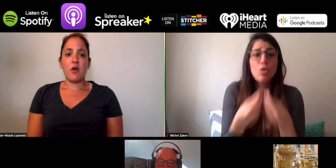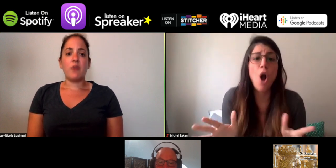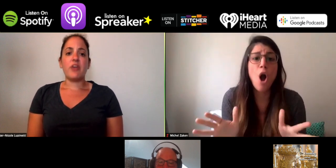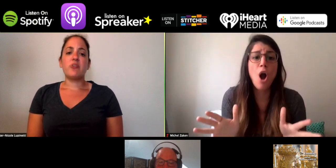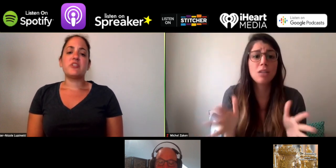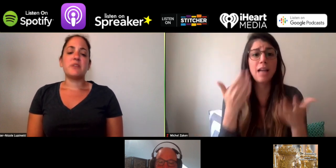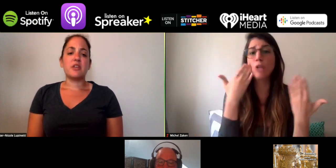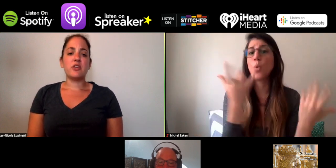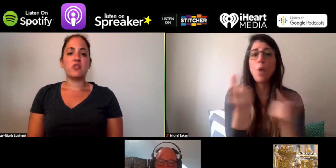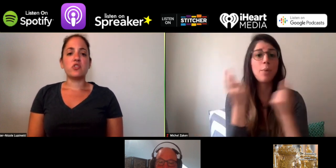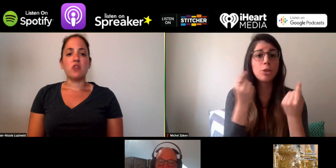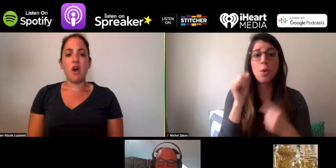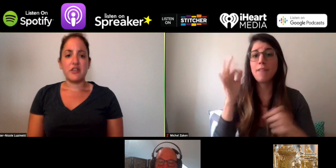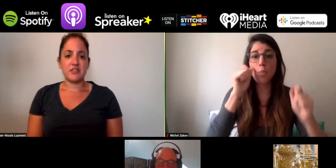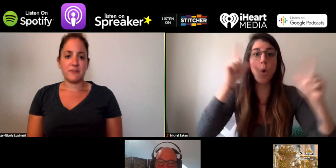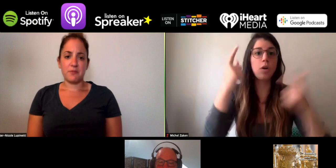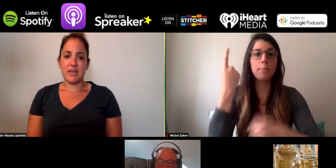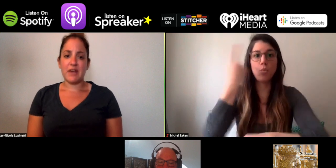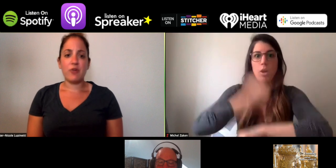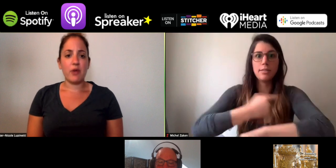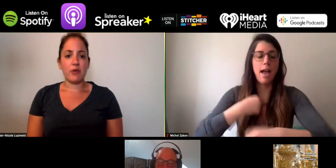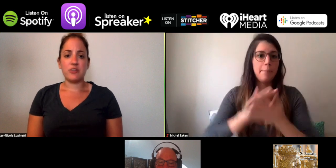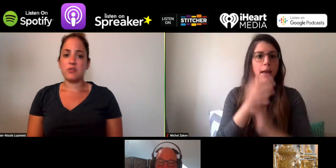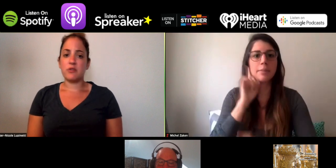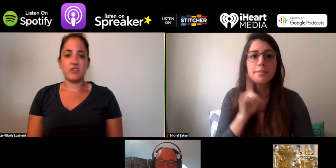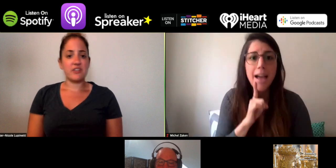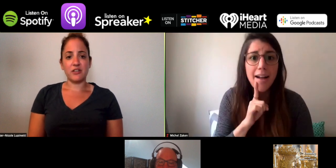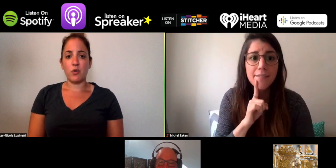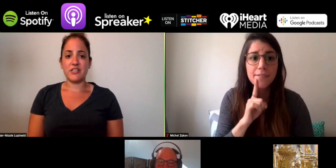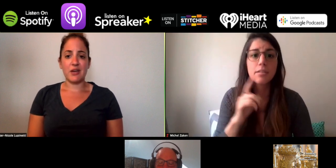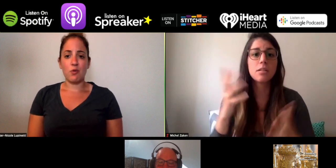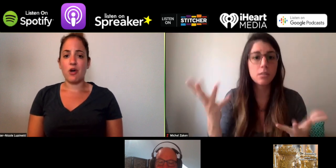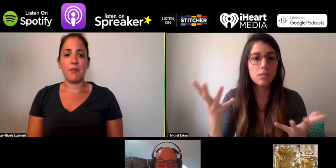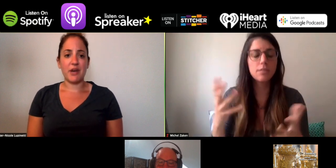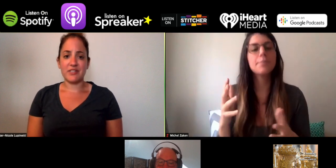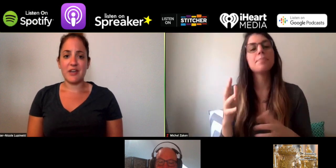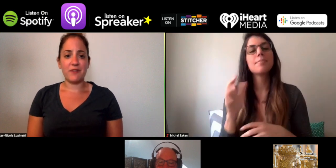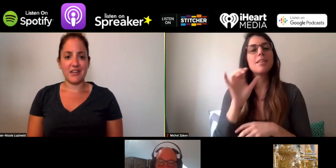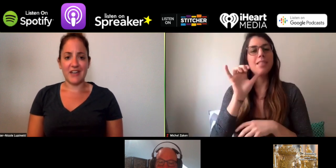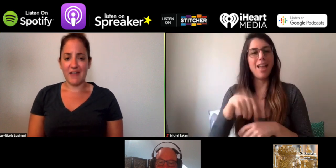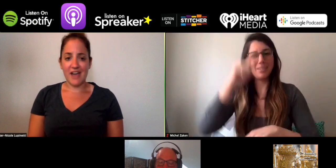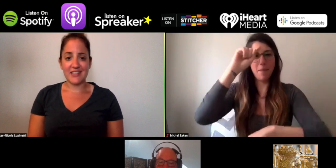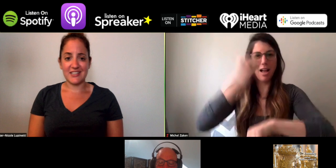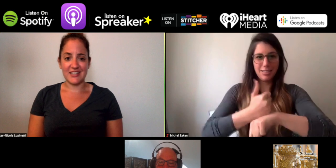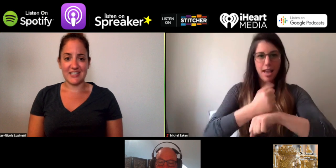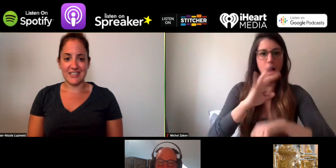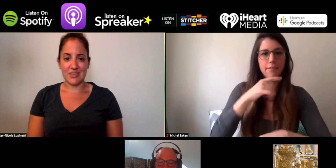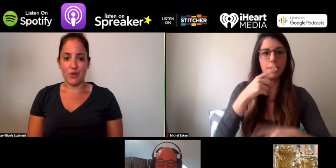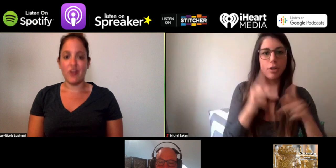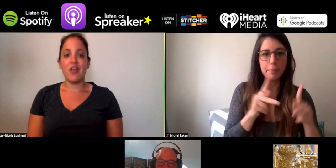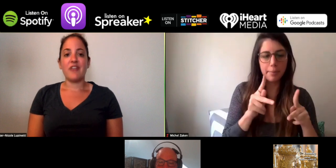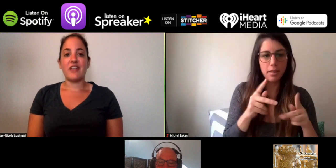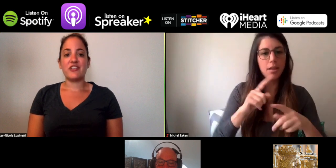like, oh, that would just be a huge loss for me. I don't know what I would do if just suddenly one day I woke up and I was deaf and I didn't have access to these